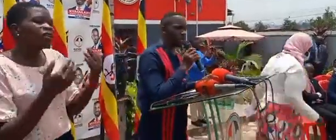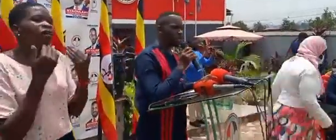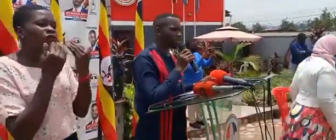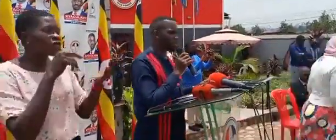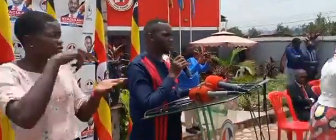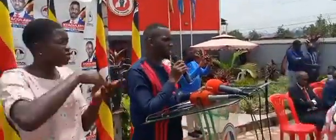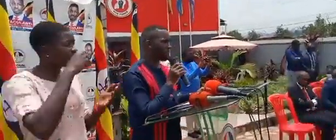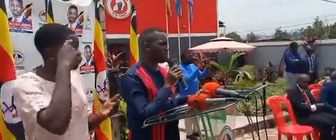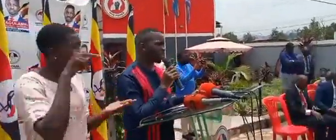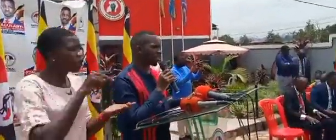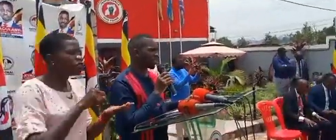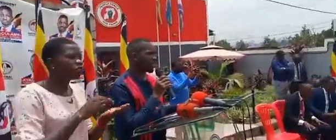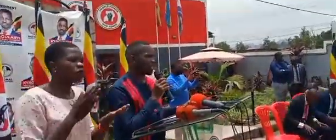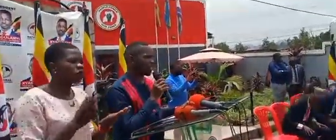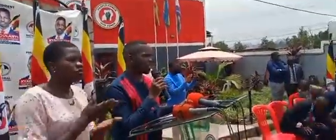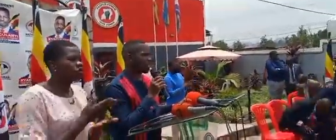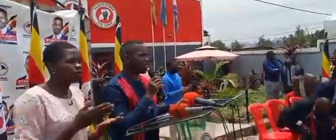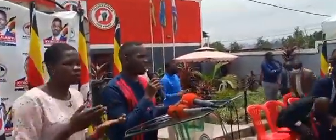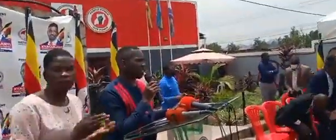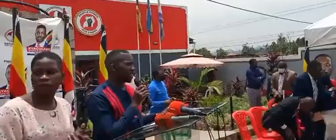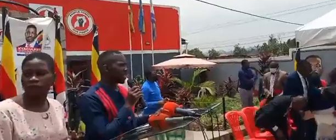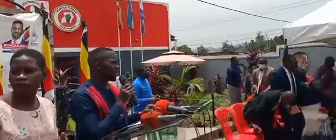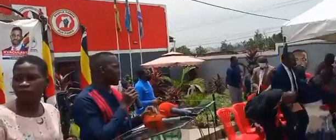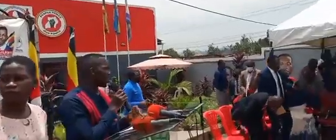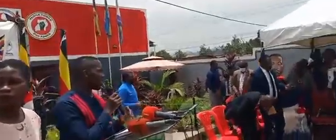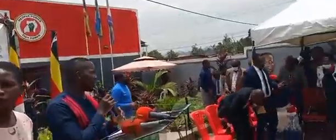for the anthem.